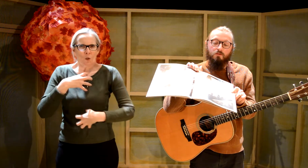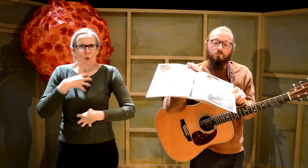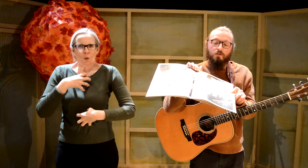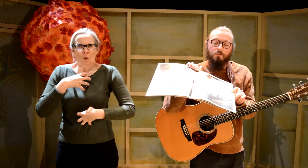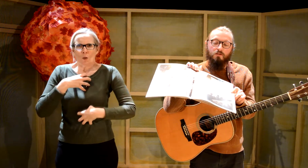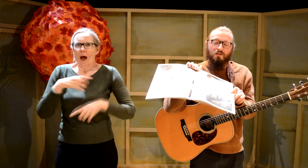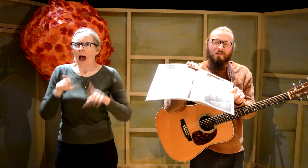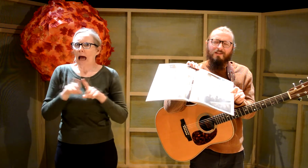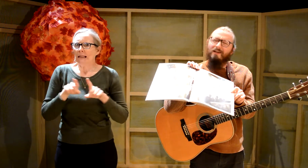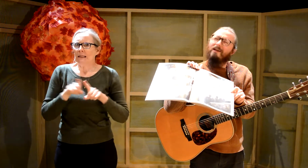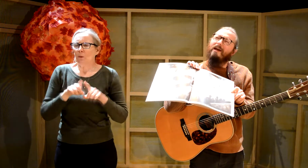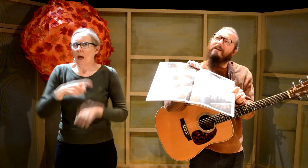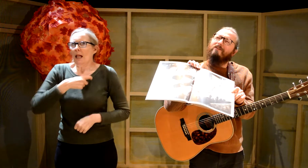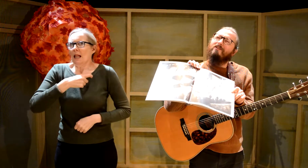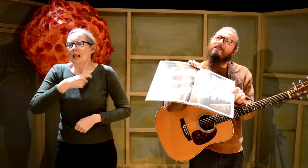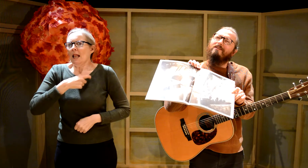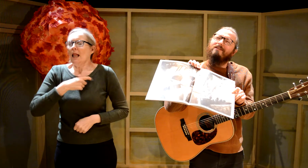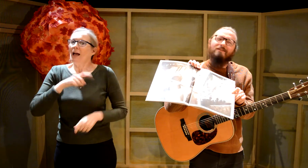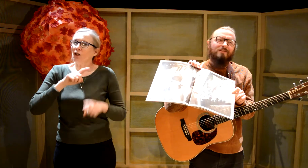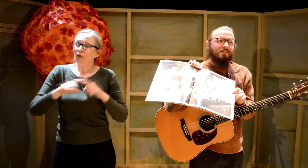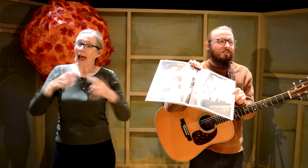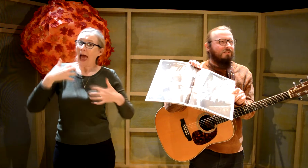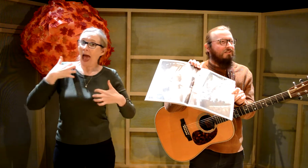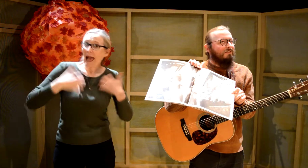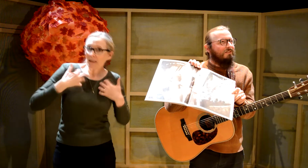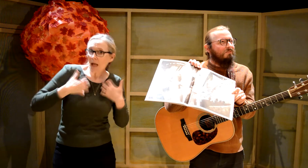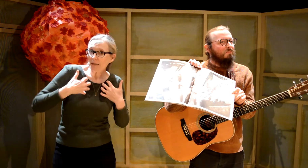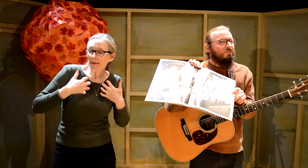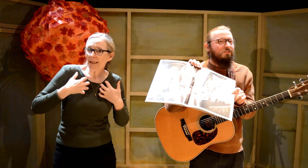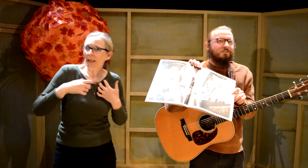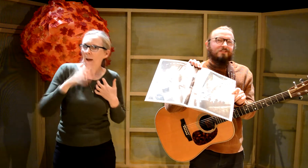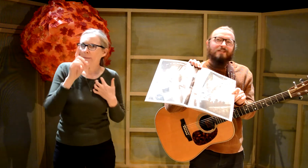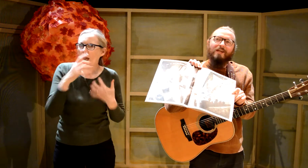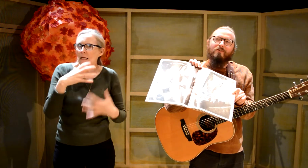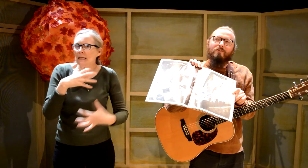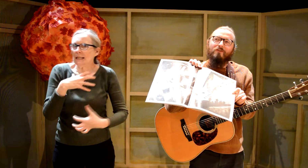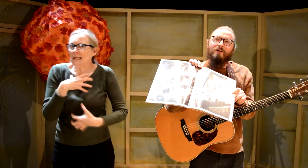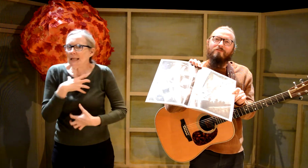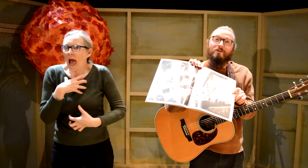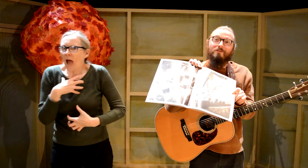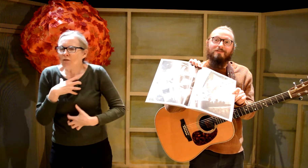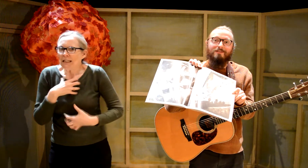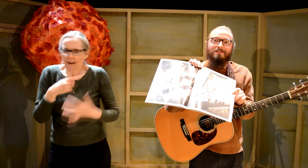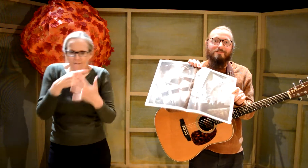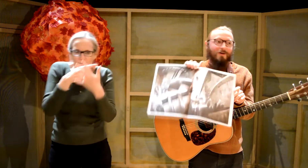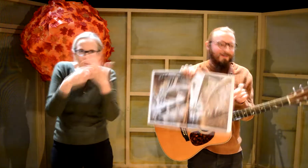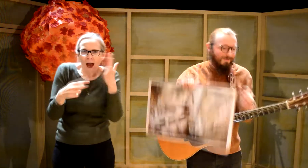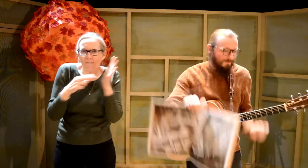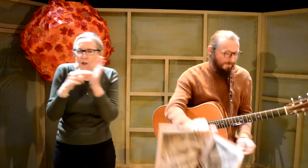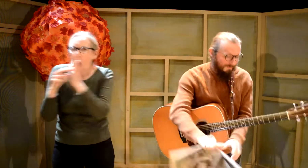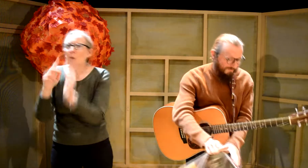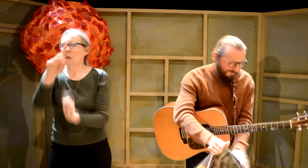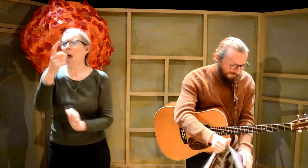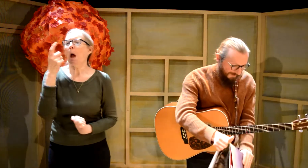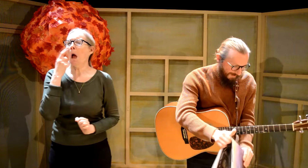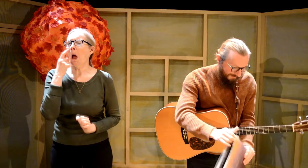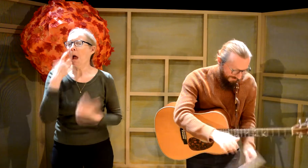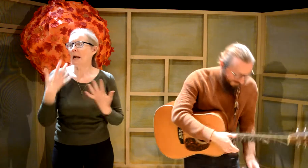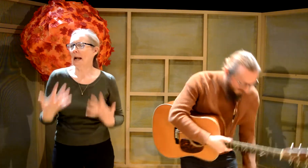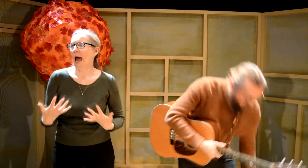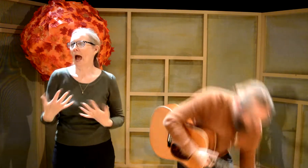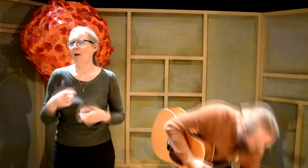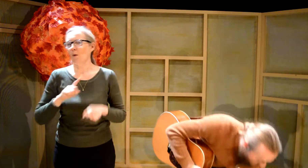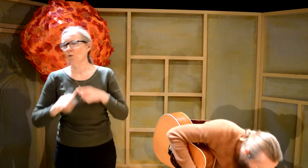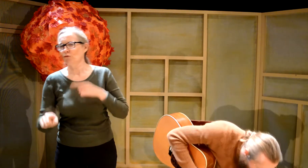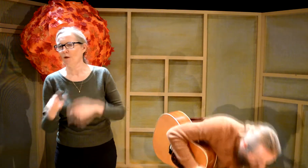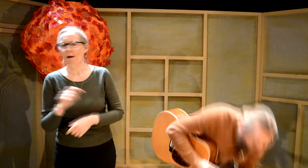maybe I can try and make an exciting but scary 5 notes. Let's see what I can come up with. Okay.